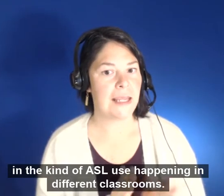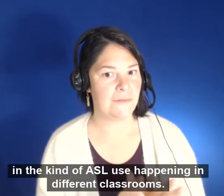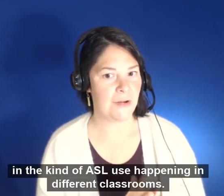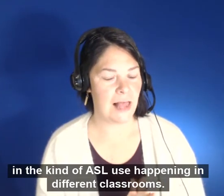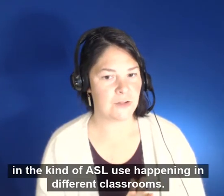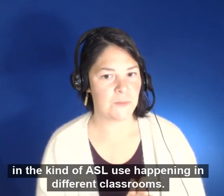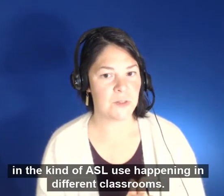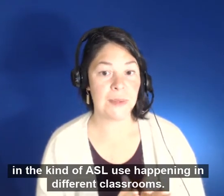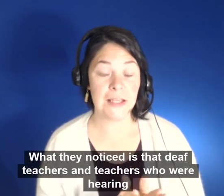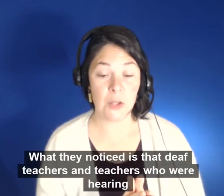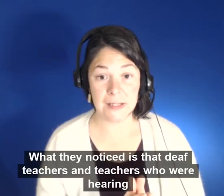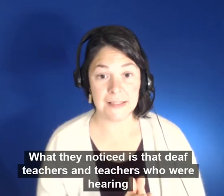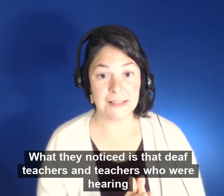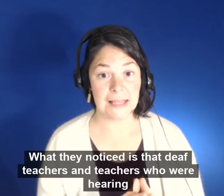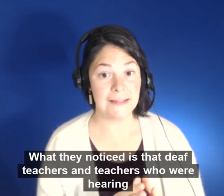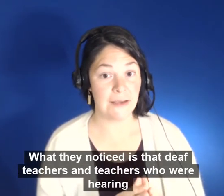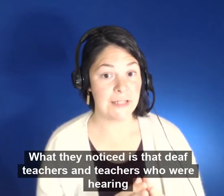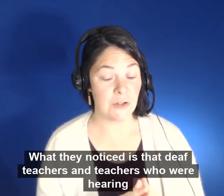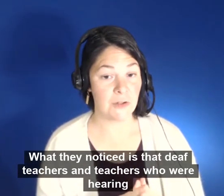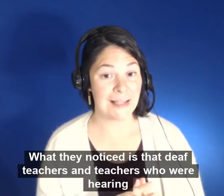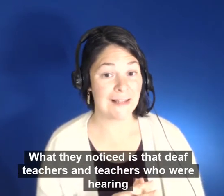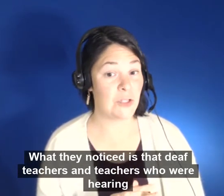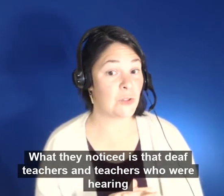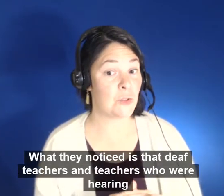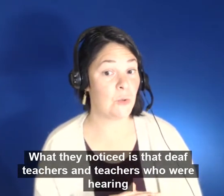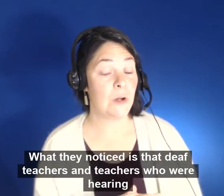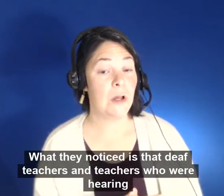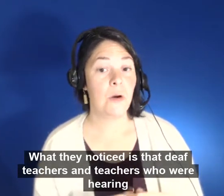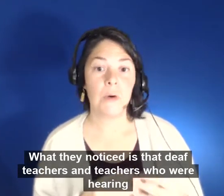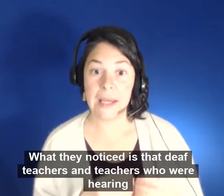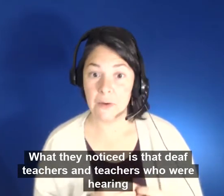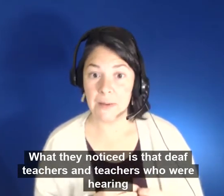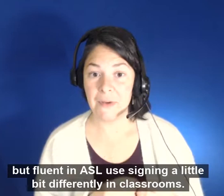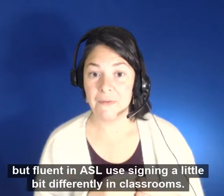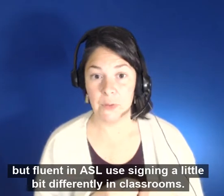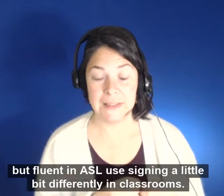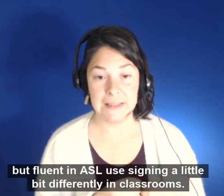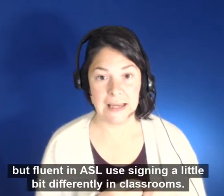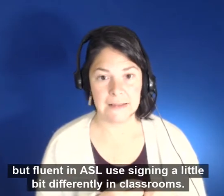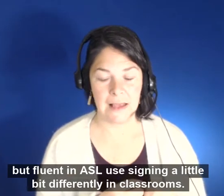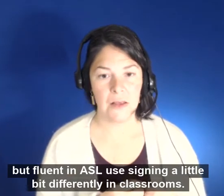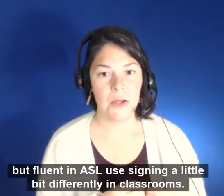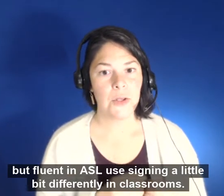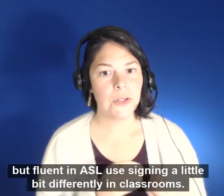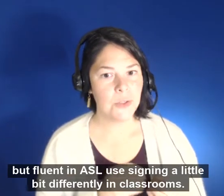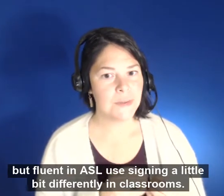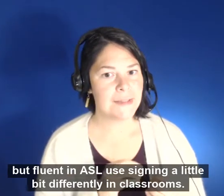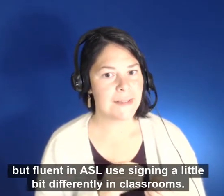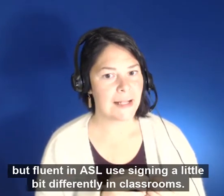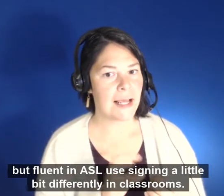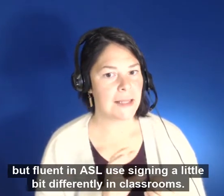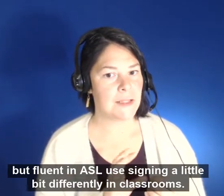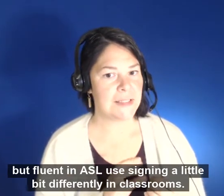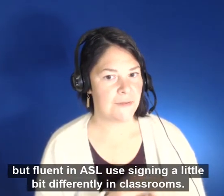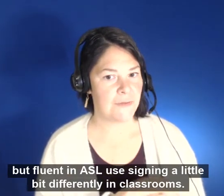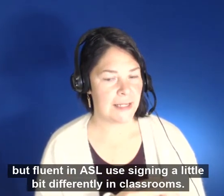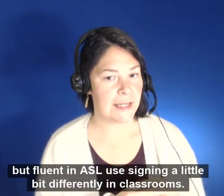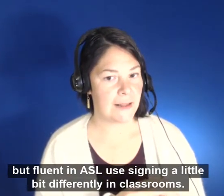different classrooms. What they noticed is that deaf teachers and teachers who were hearing but fluent in ASL used signing a little bit differently in